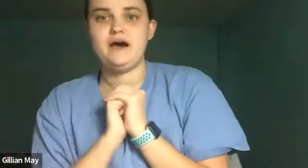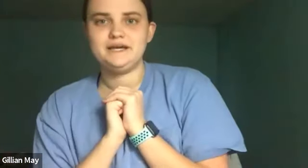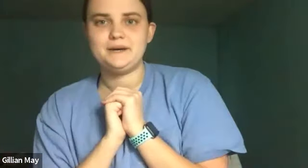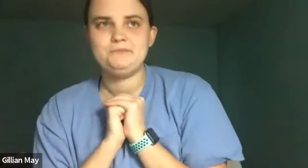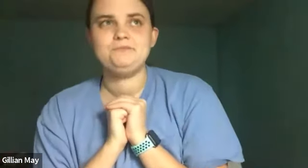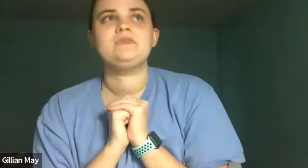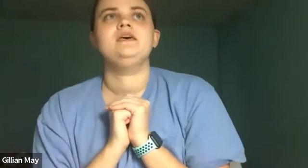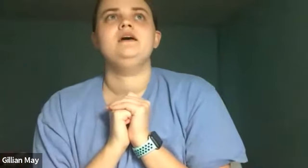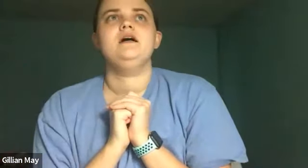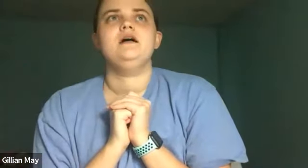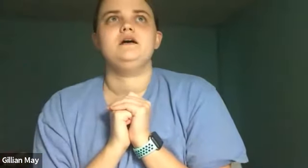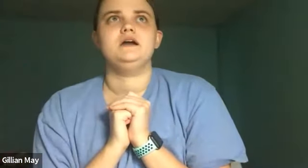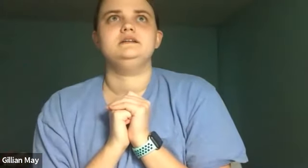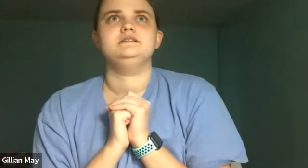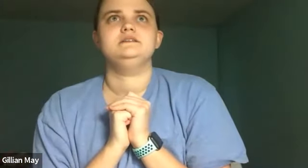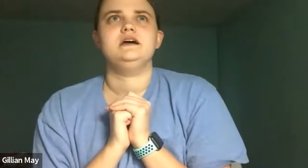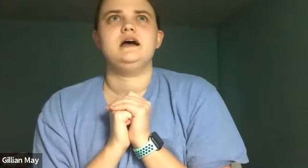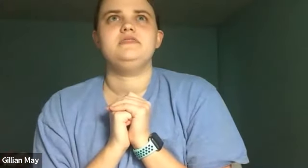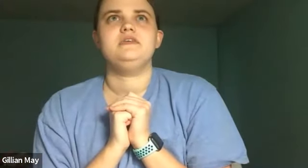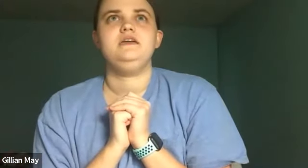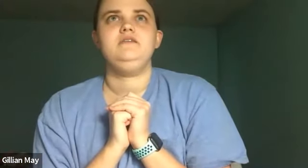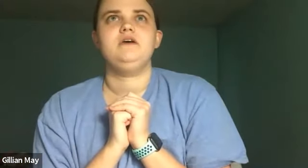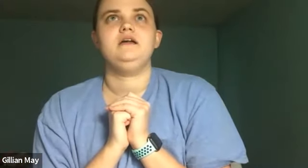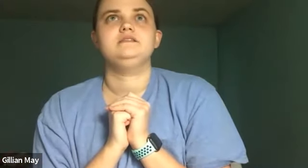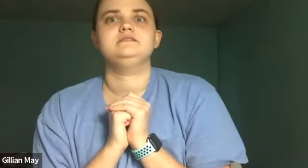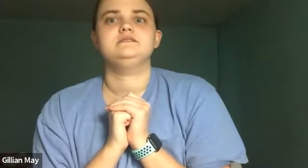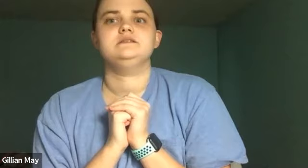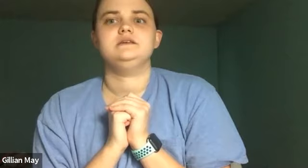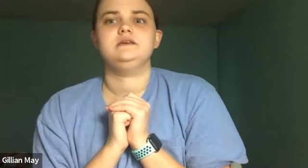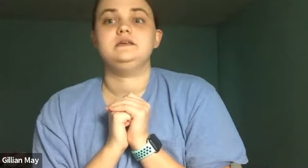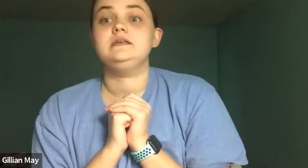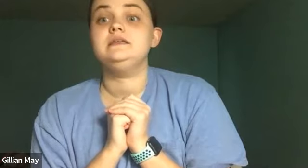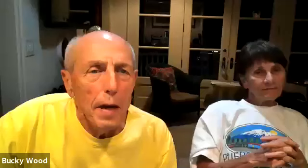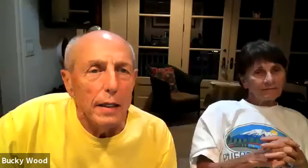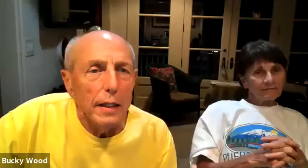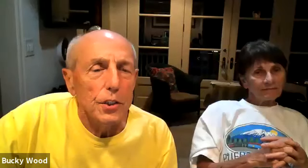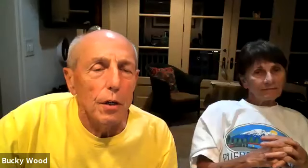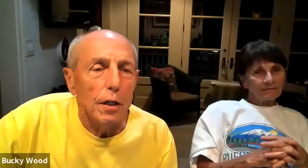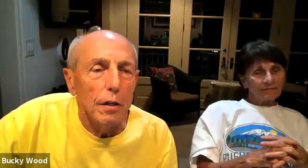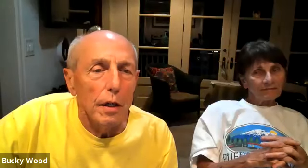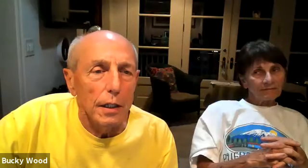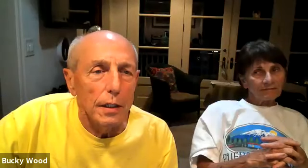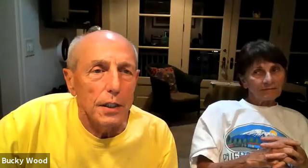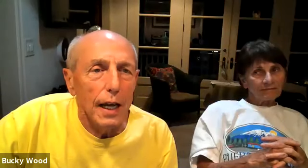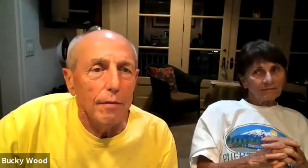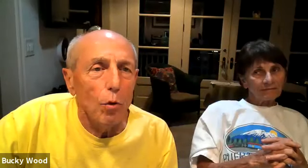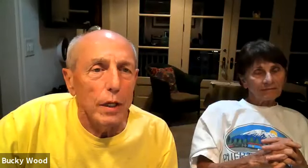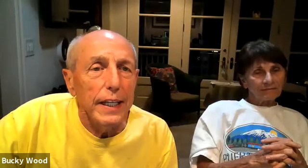Hanukkah. All right. I think that. What about, is there a sign for